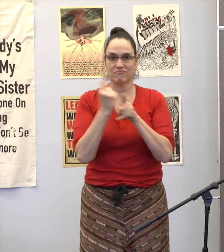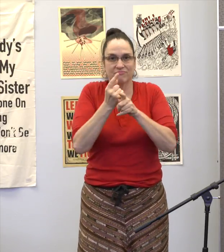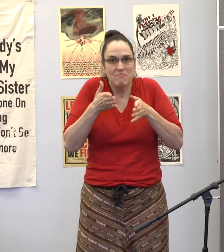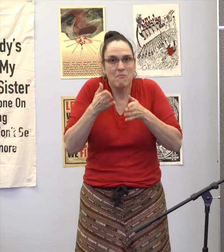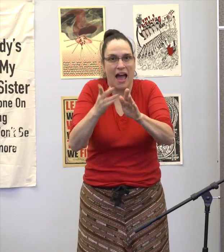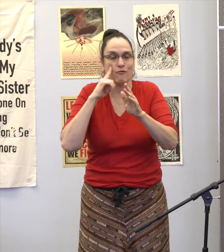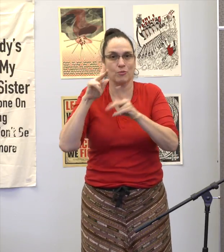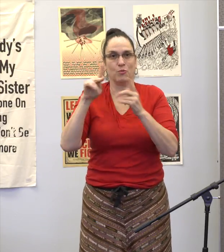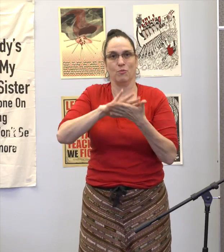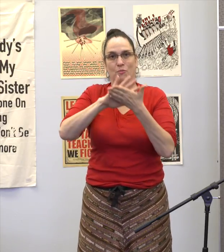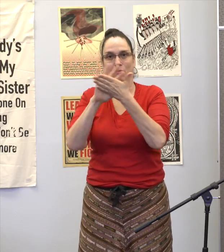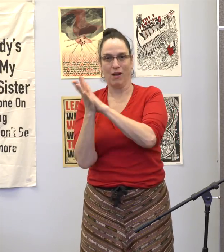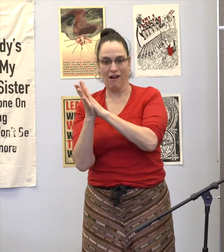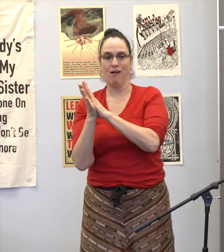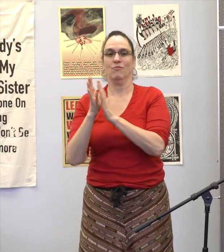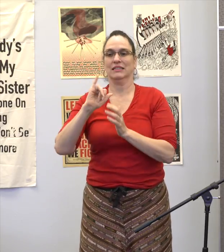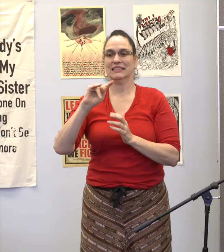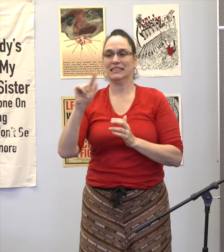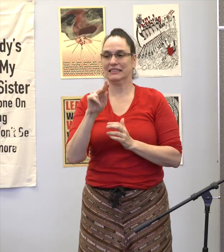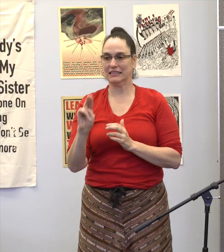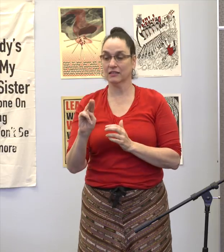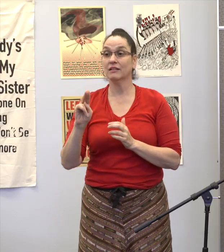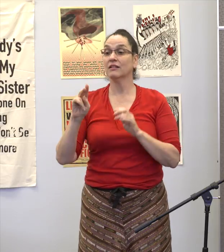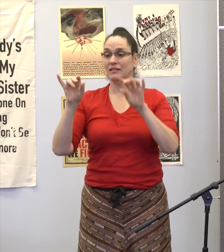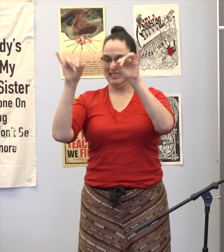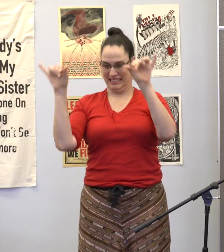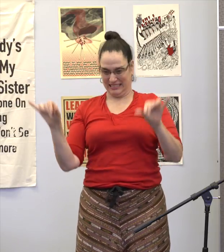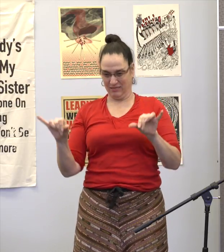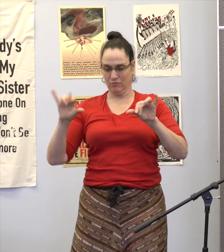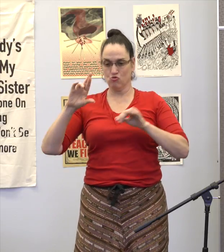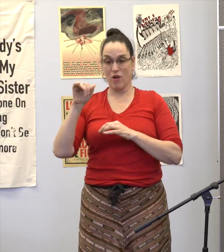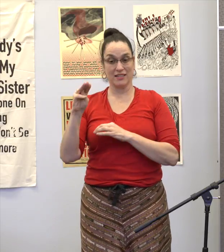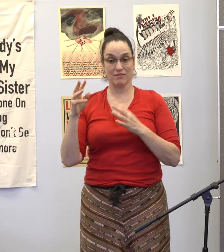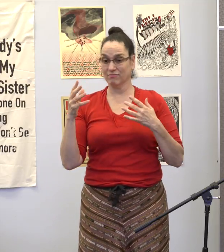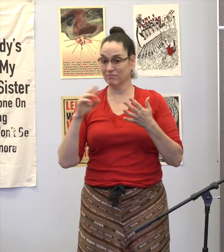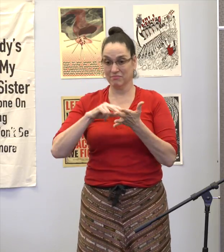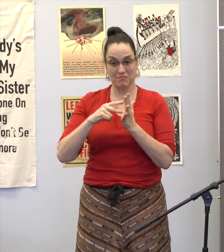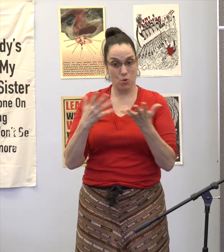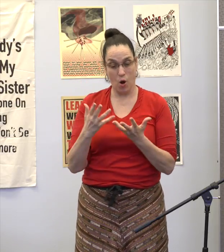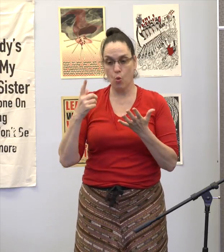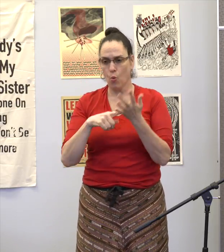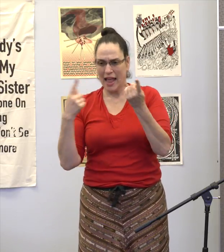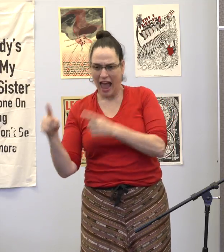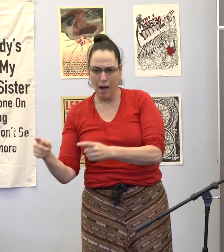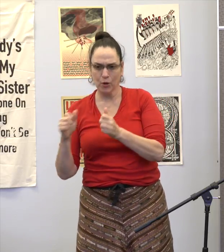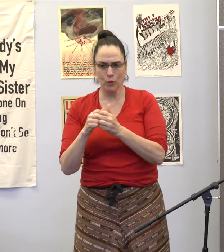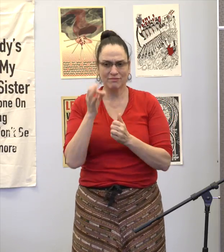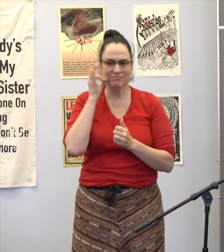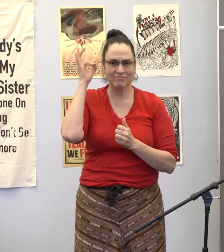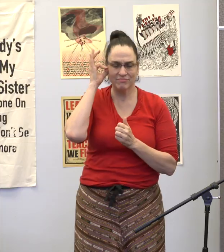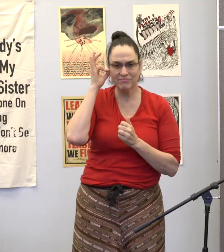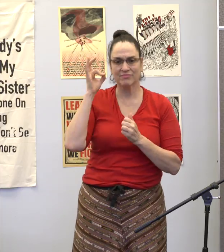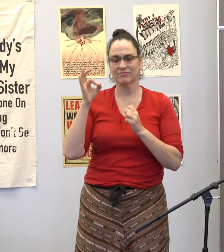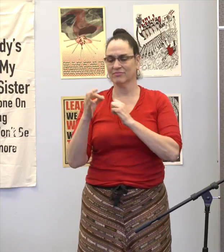children. Systemic racism is what's happening to the indigenous native communities and how they are still under